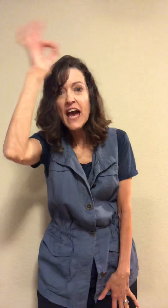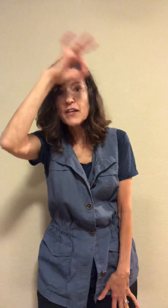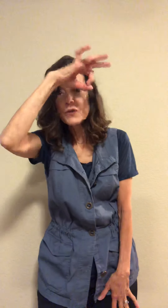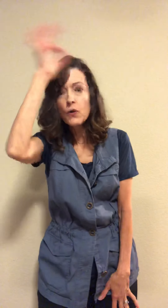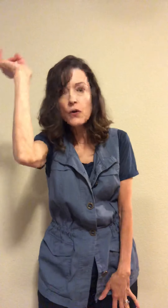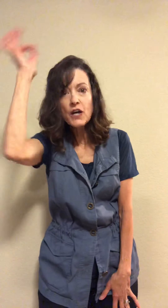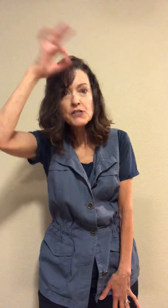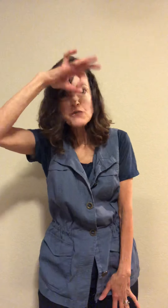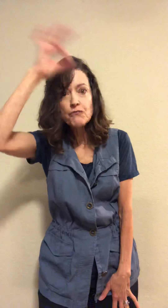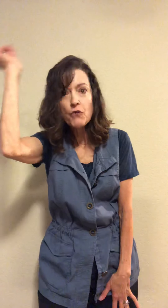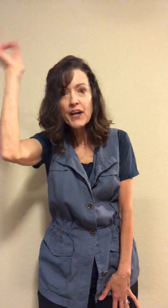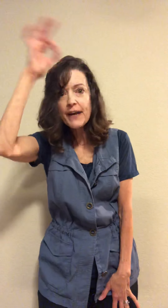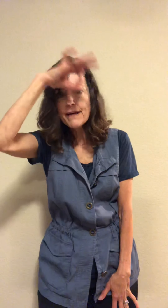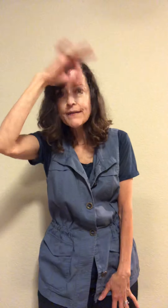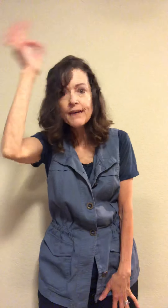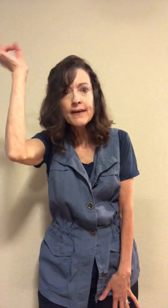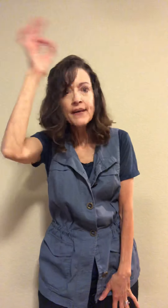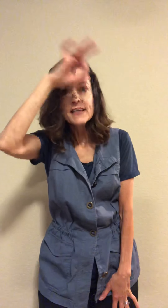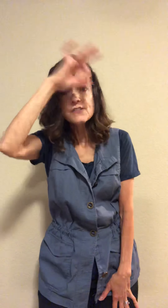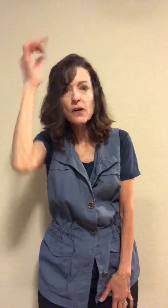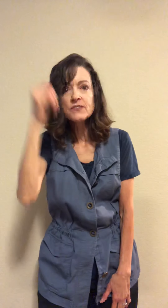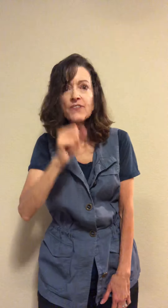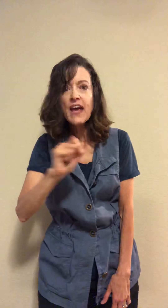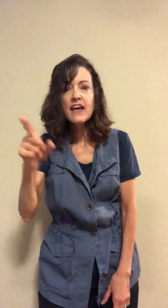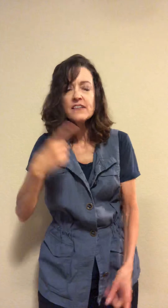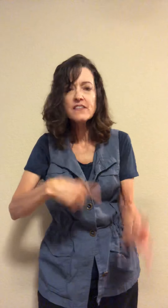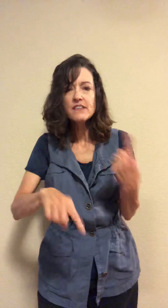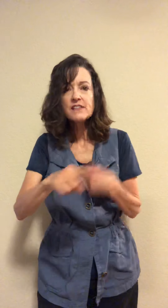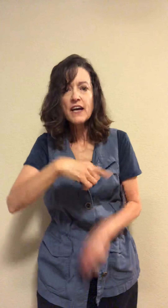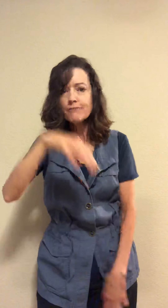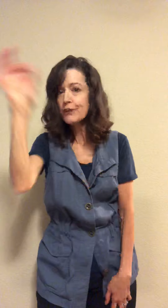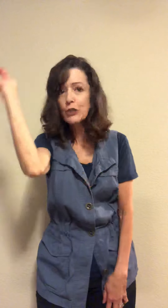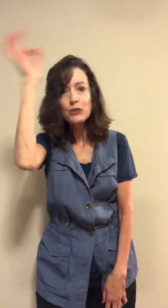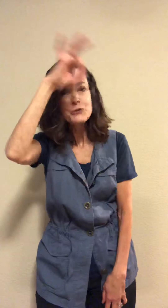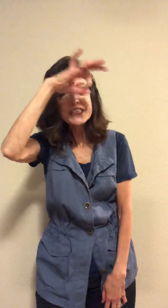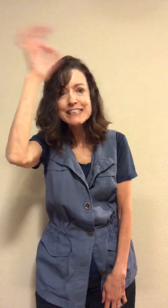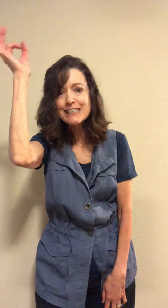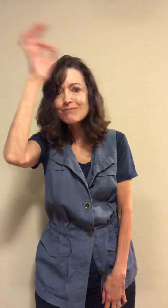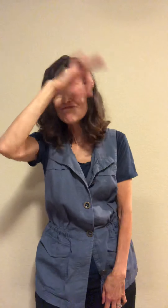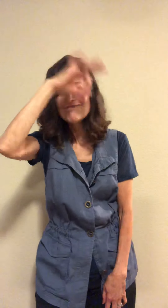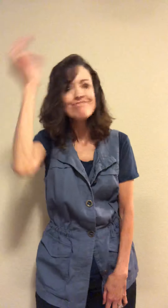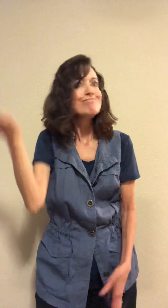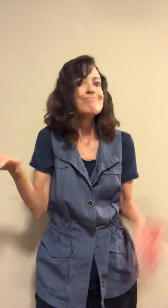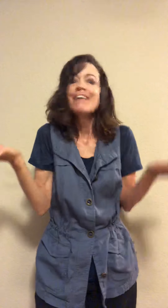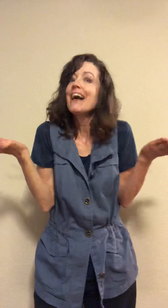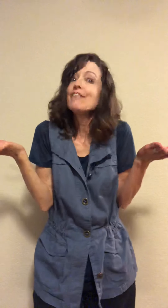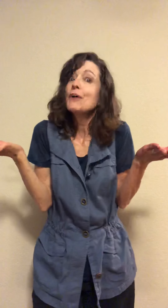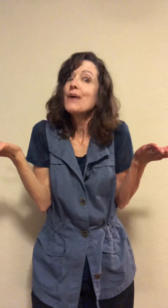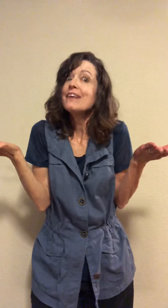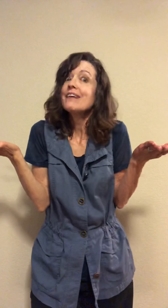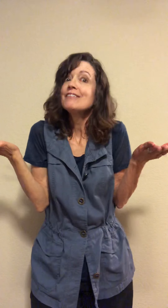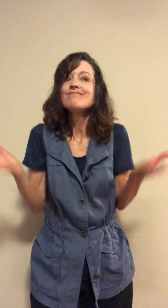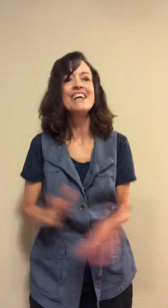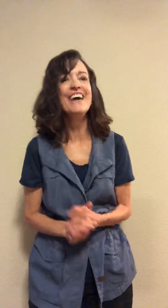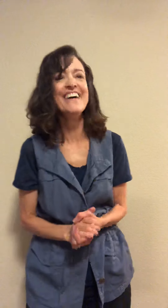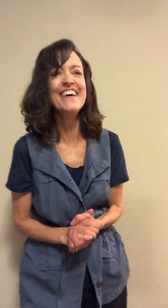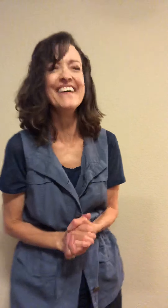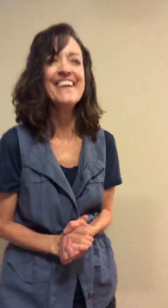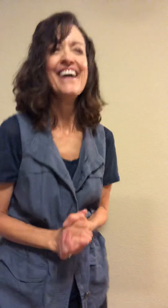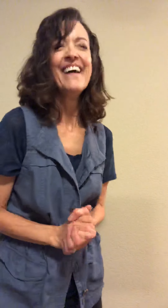you go across your forehead. It's also the ASL sign for clueless. Have no idea.